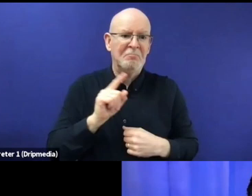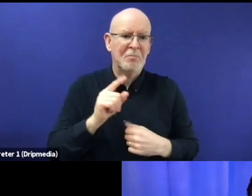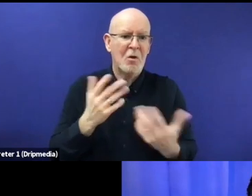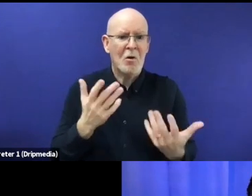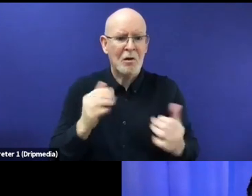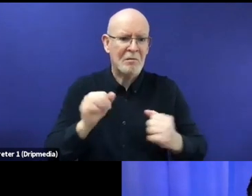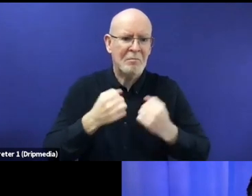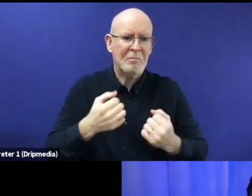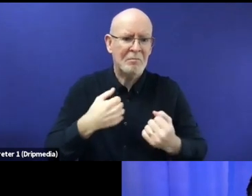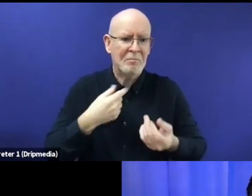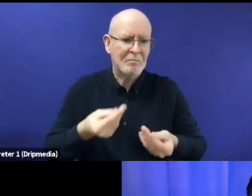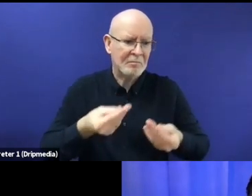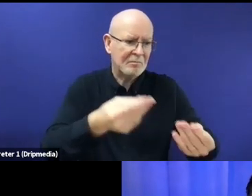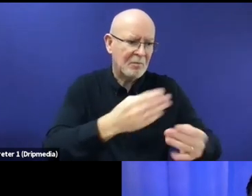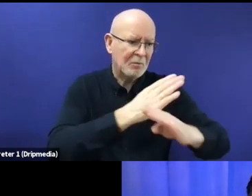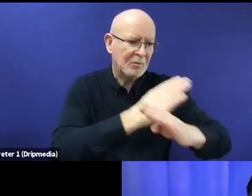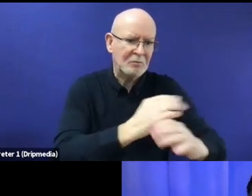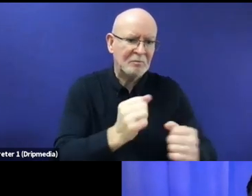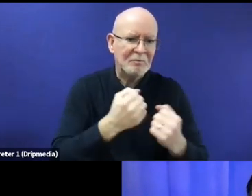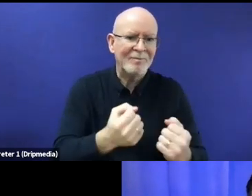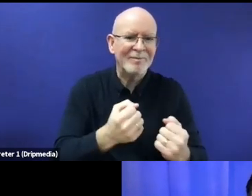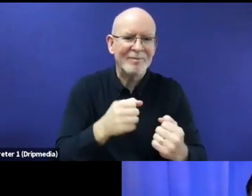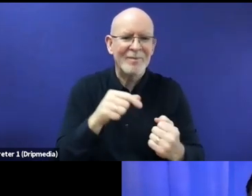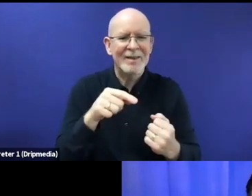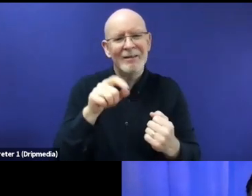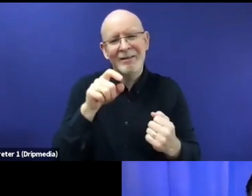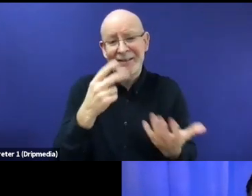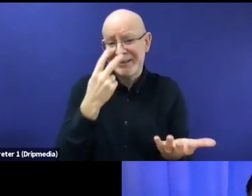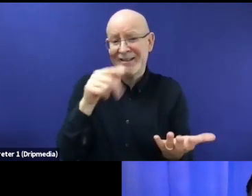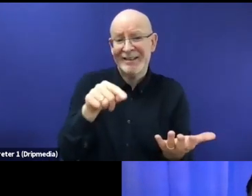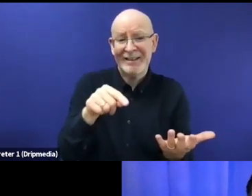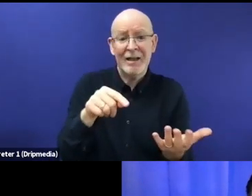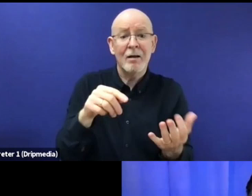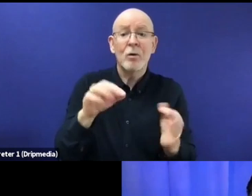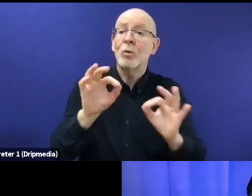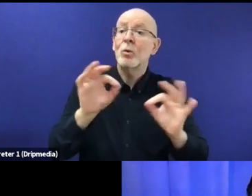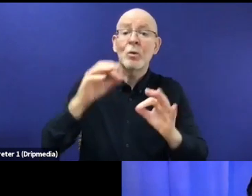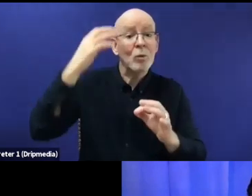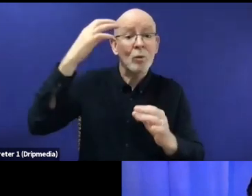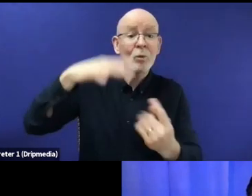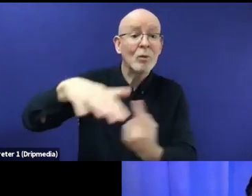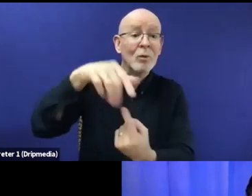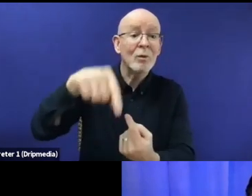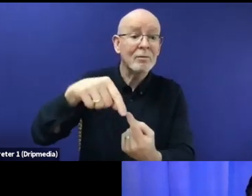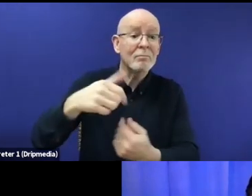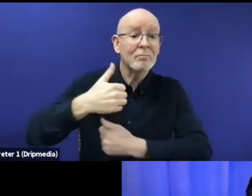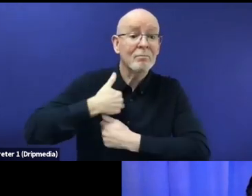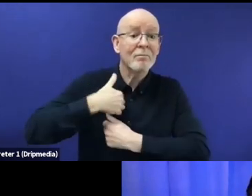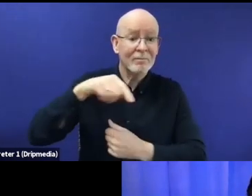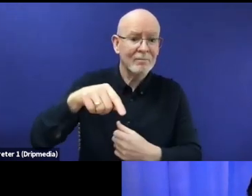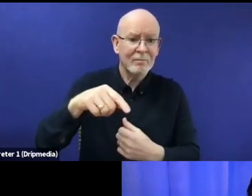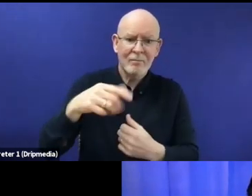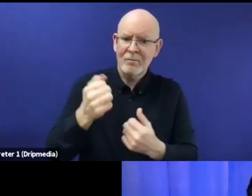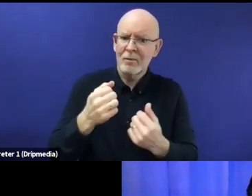people. This state of affairs, that non-state actors are in fact often in charge of displaced people, is reflected in part